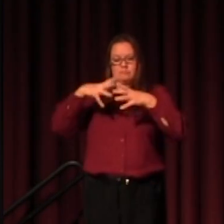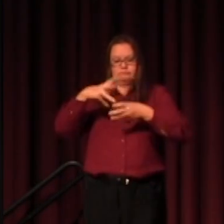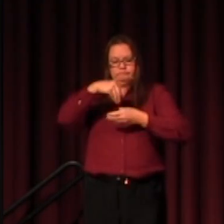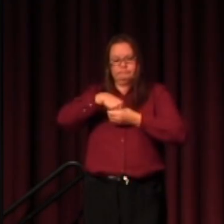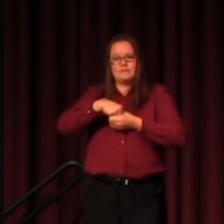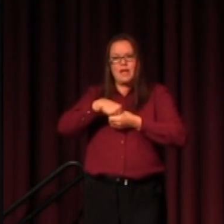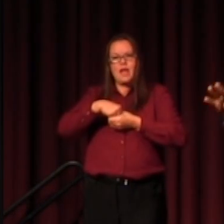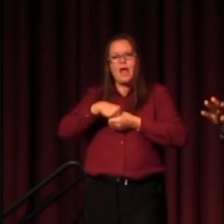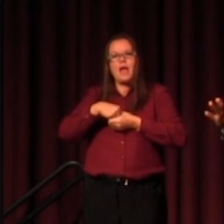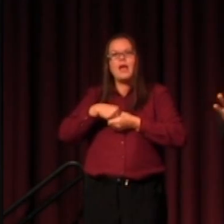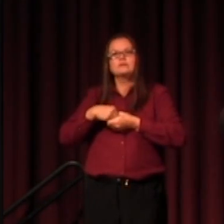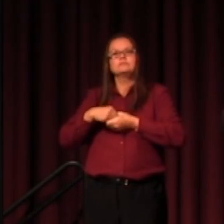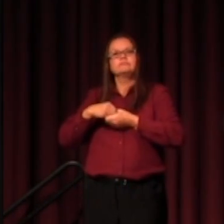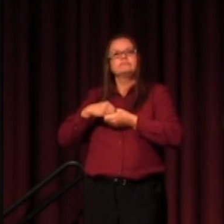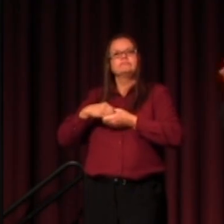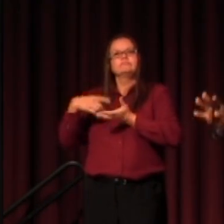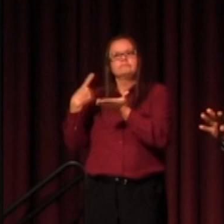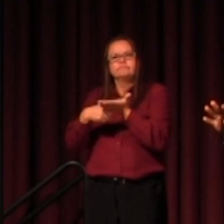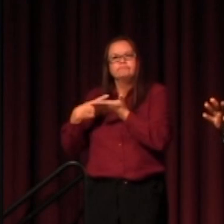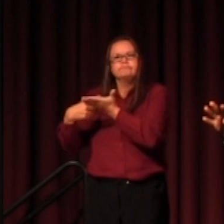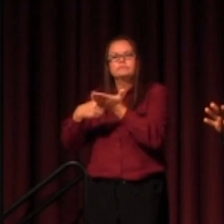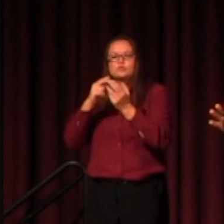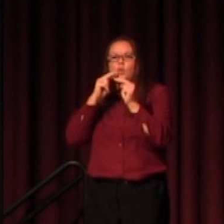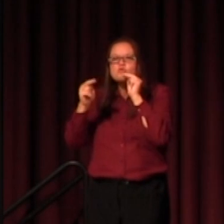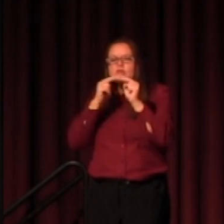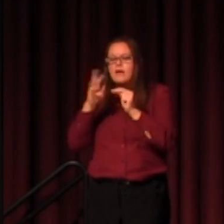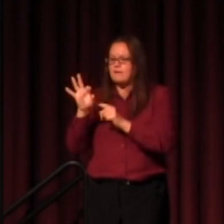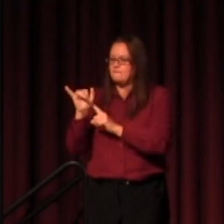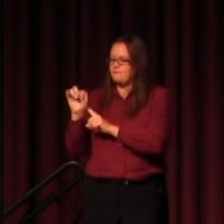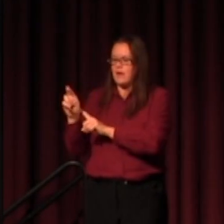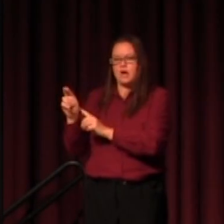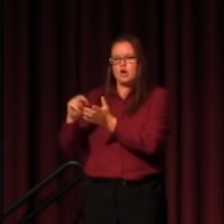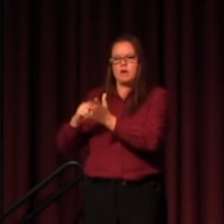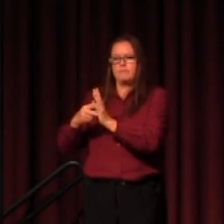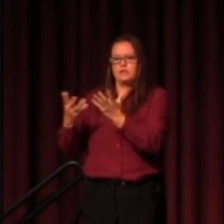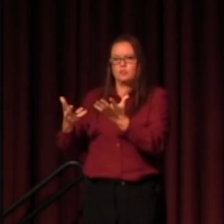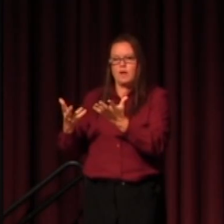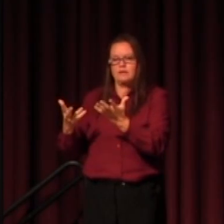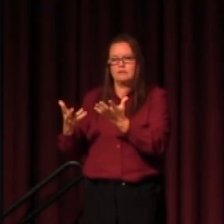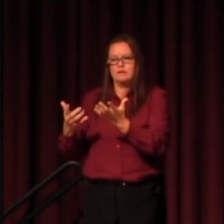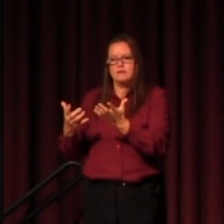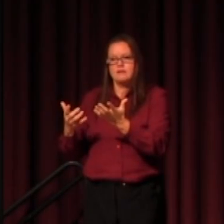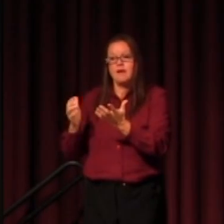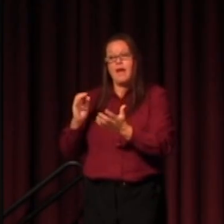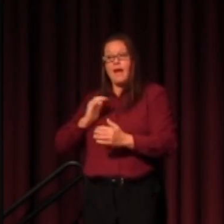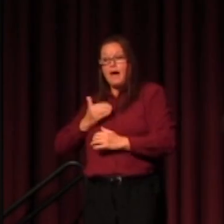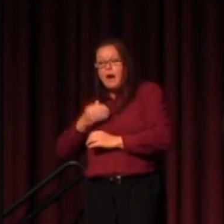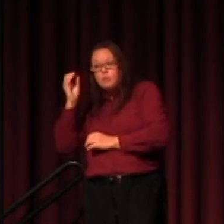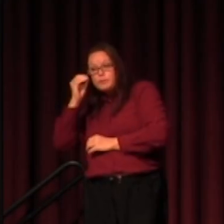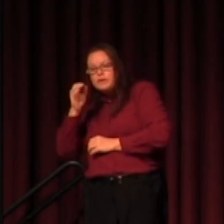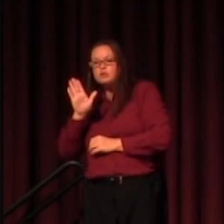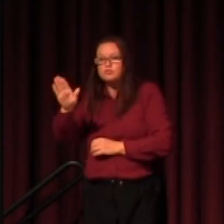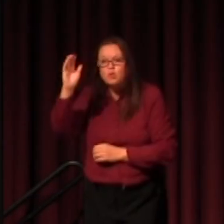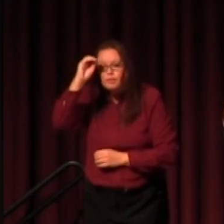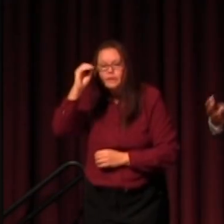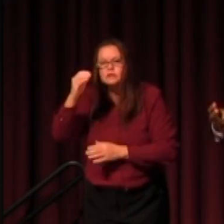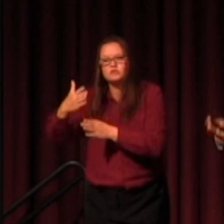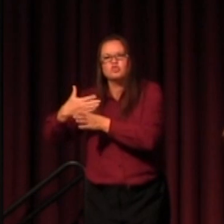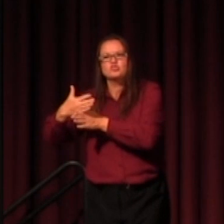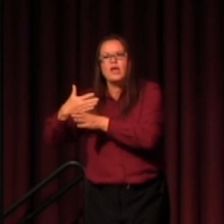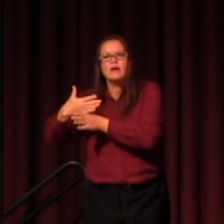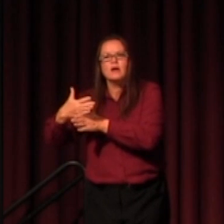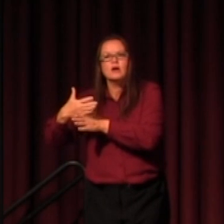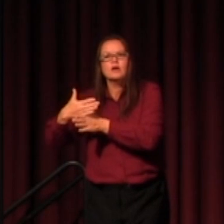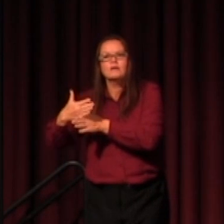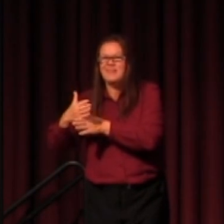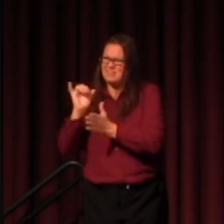Again, we're not asking them to tell us, like, we're not delegating that responsibility. We're saying this is a shared work. Let me be clear, like, this is what's hard about this